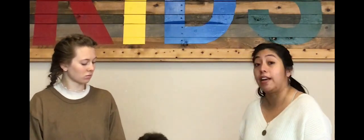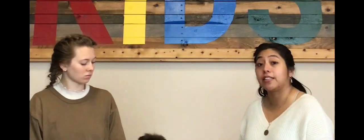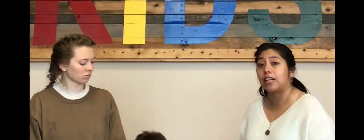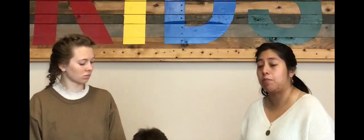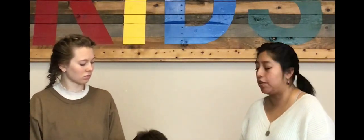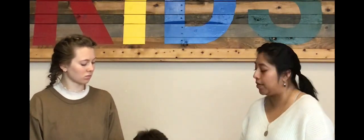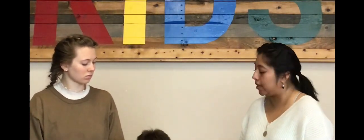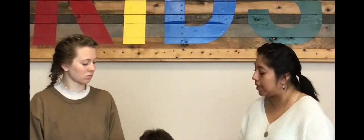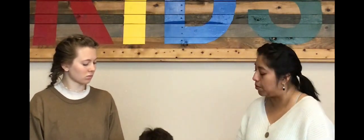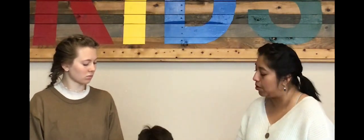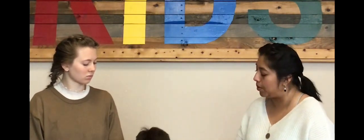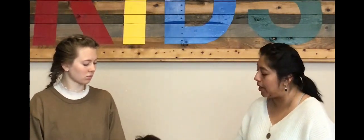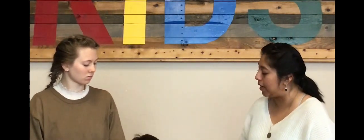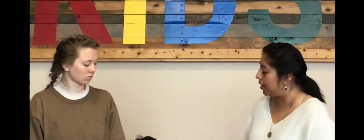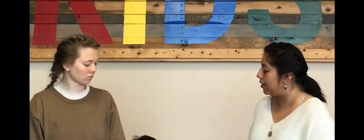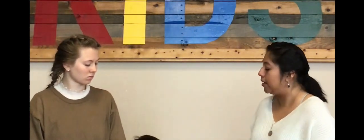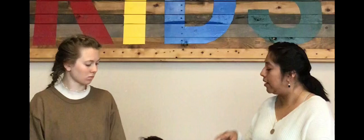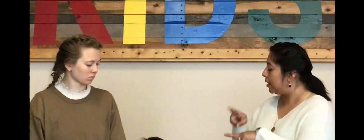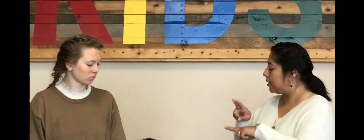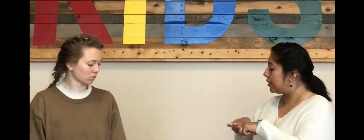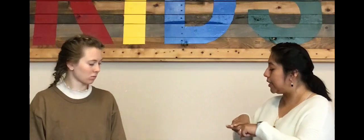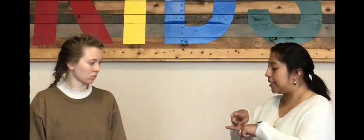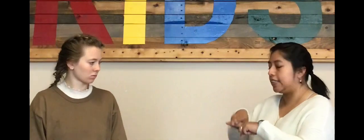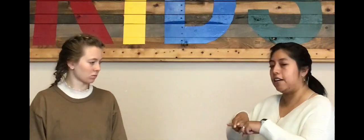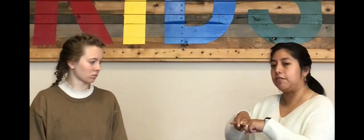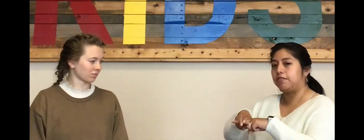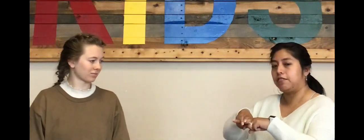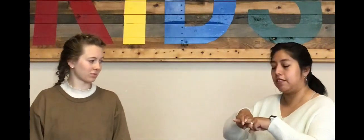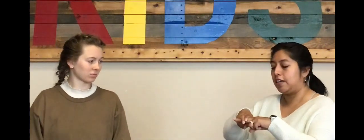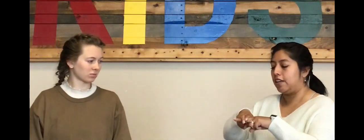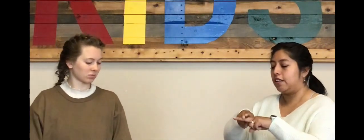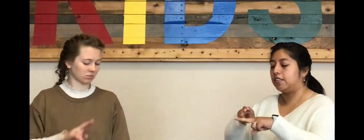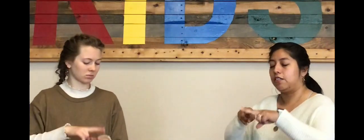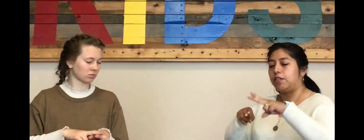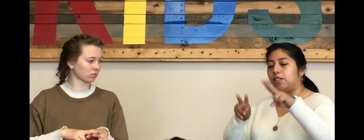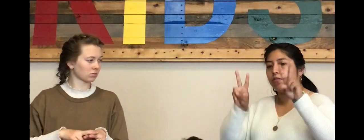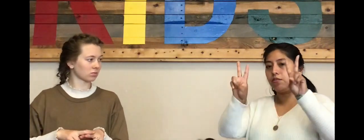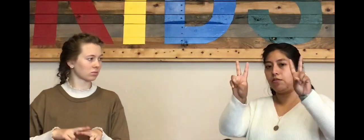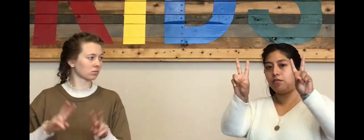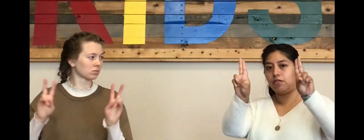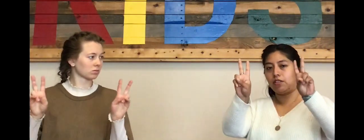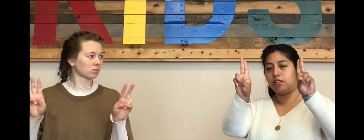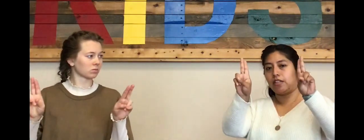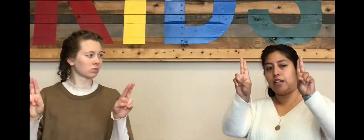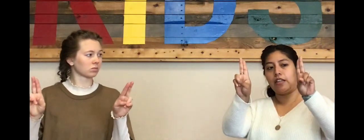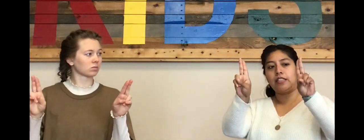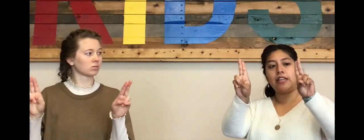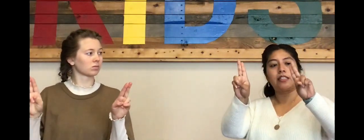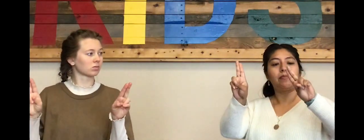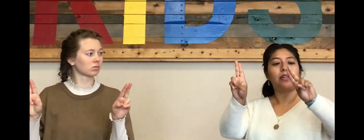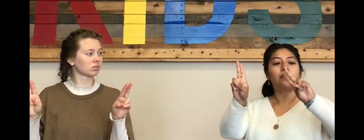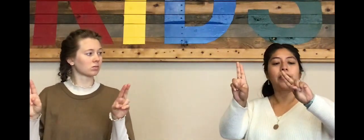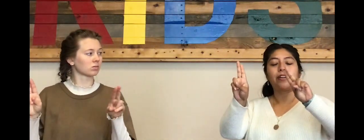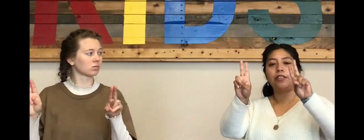Next up, perfect example, we need sit down. So we do index and middle finger